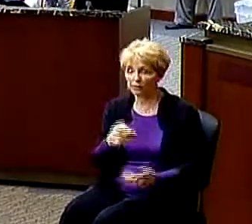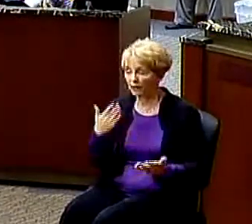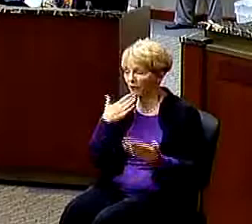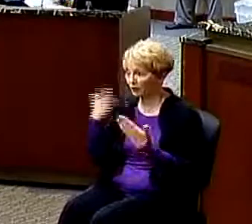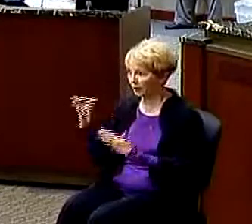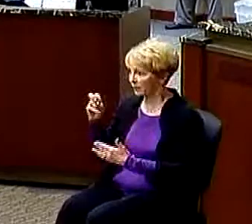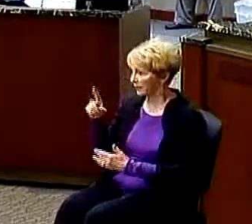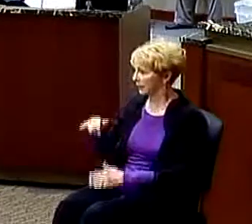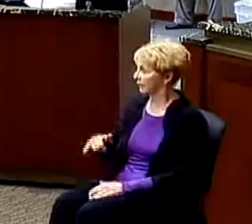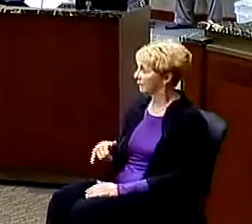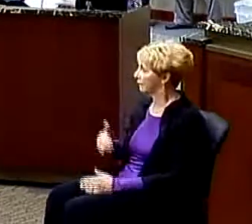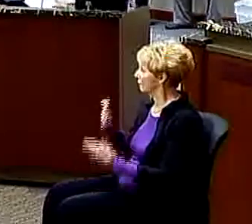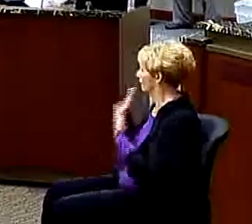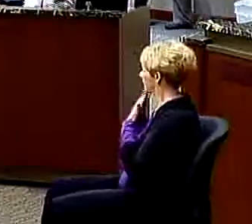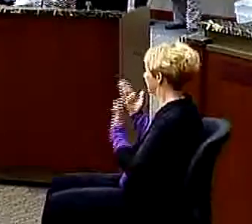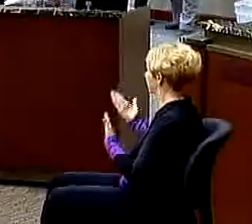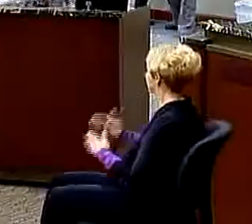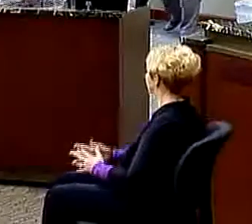Cindy.